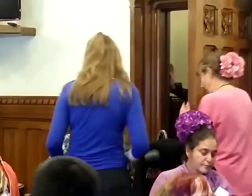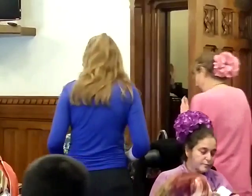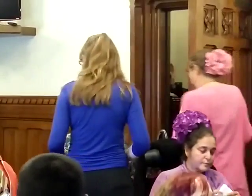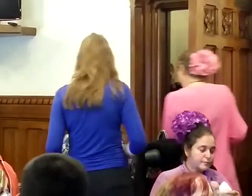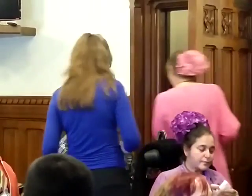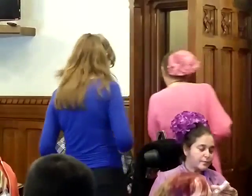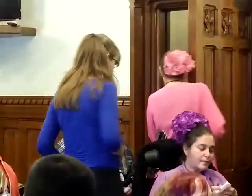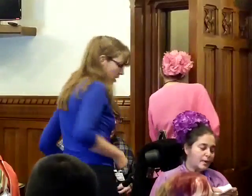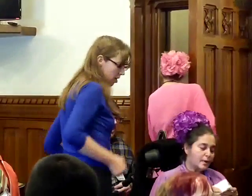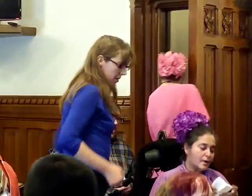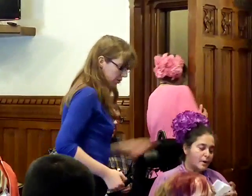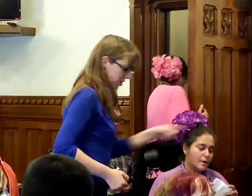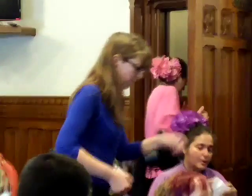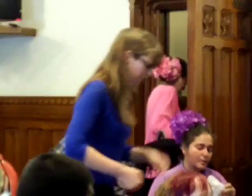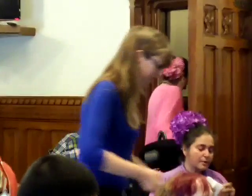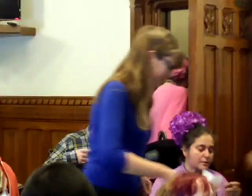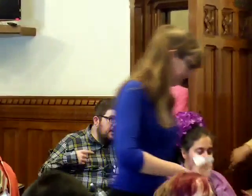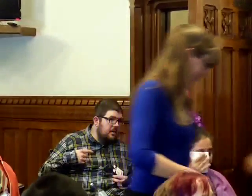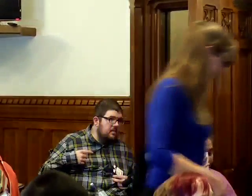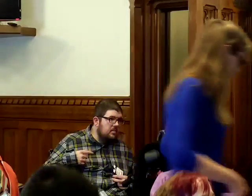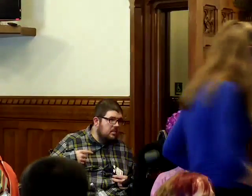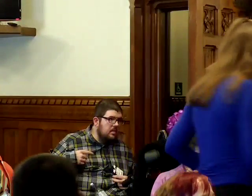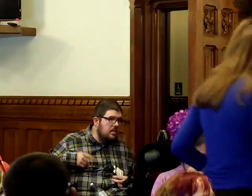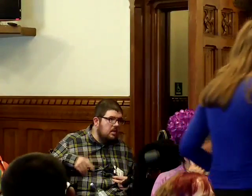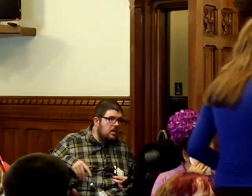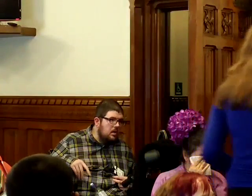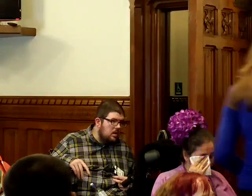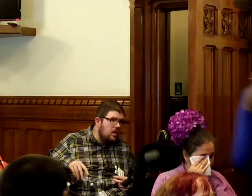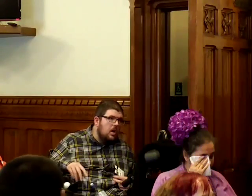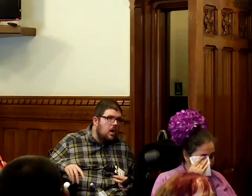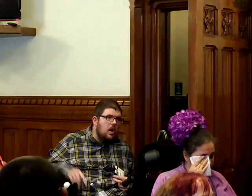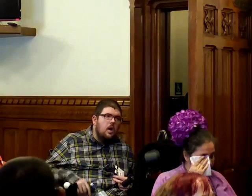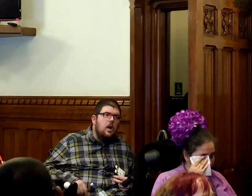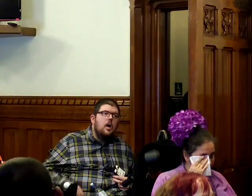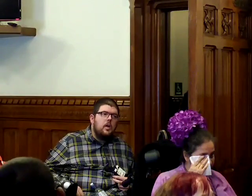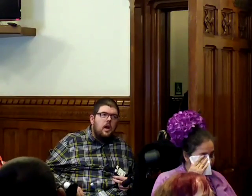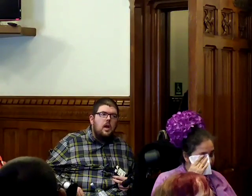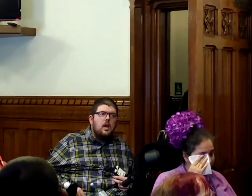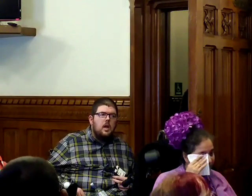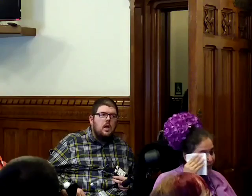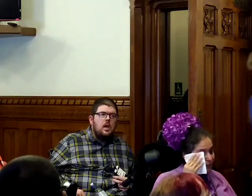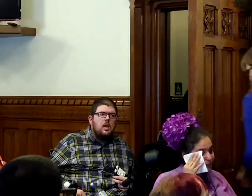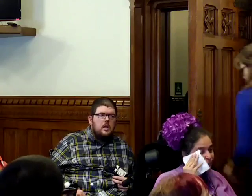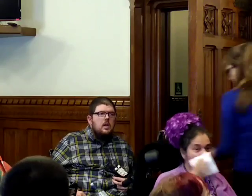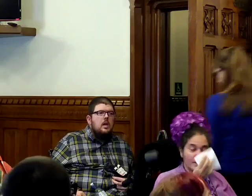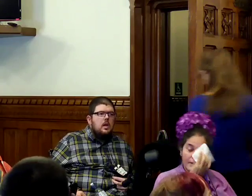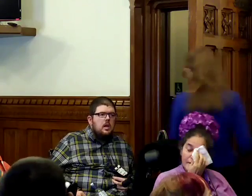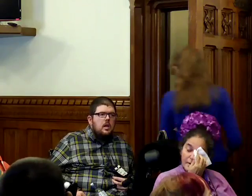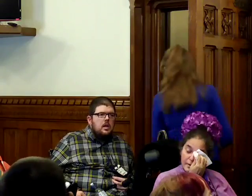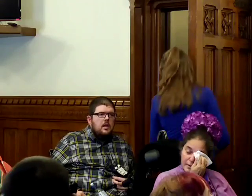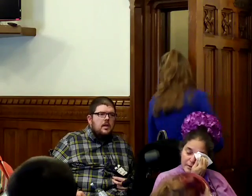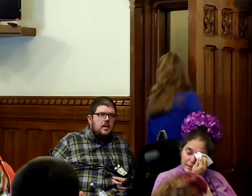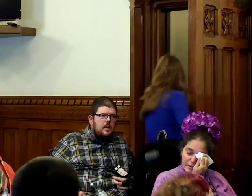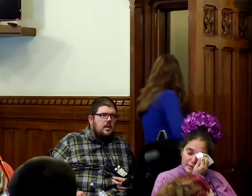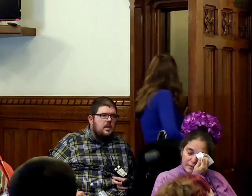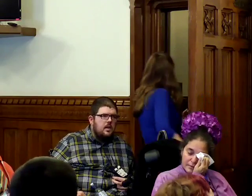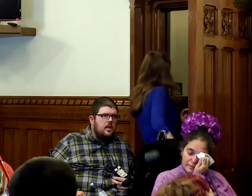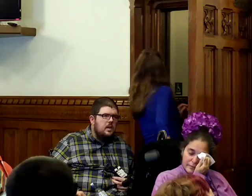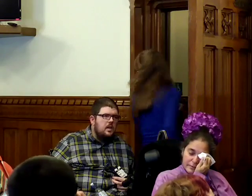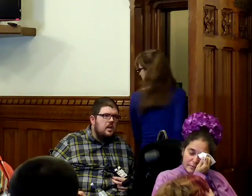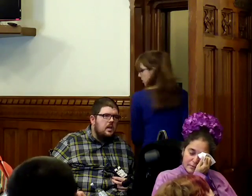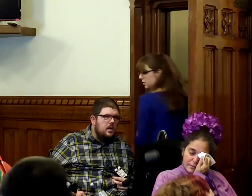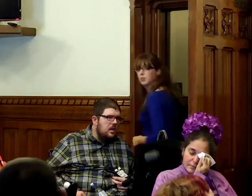Nathan. Just speak for me. Oh, yeah, we'll just get the interpreter to stand next to you, if that's okay, Nathan.